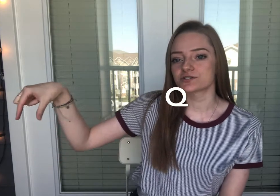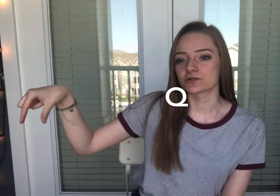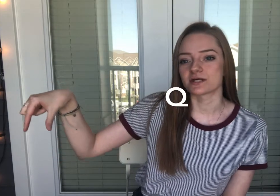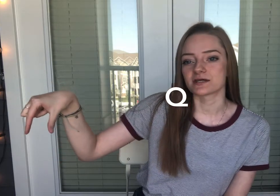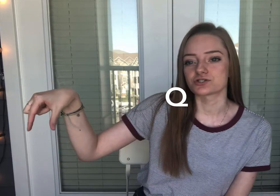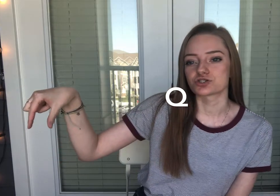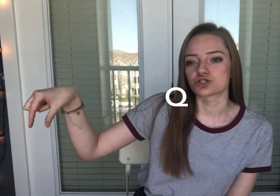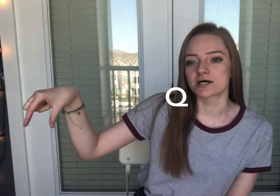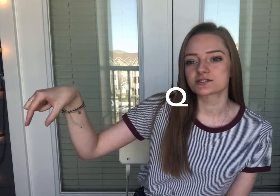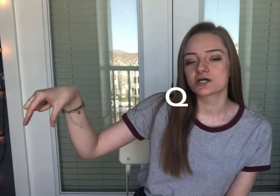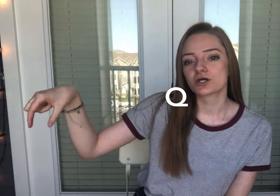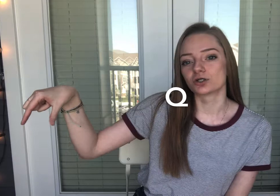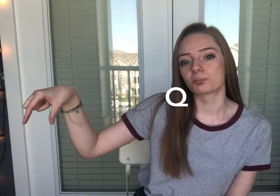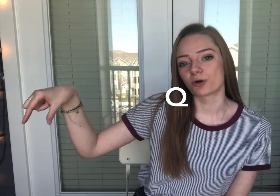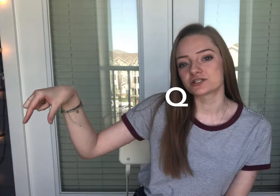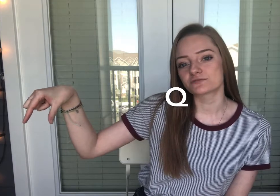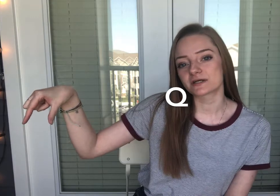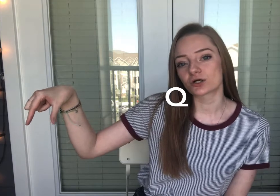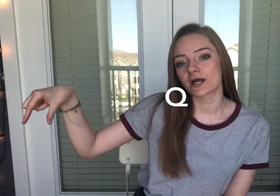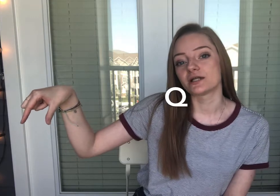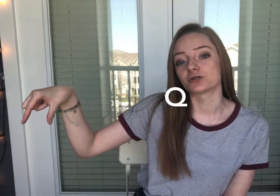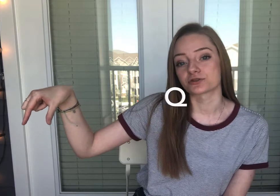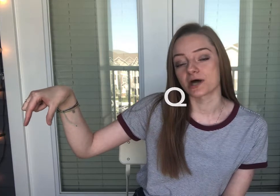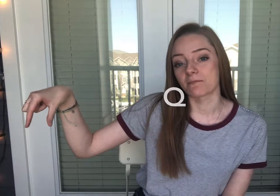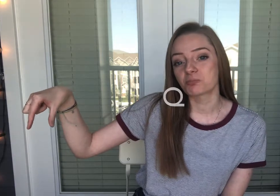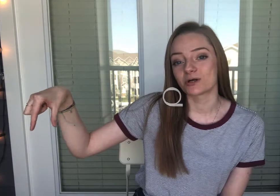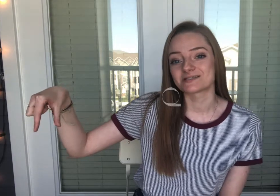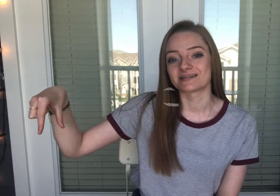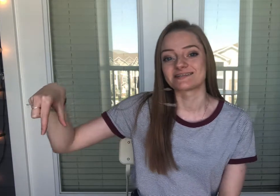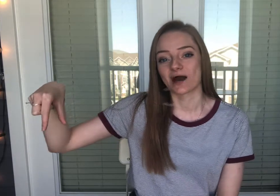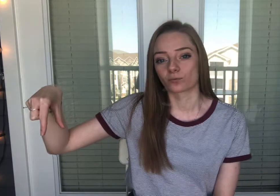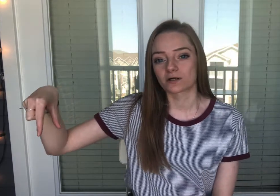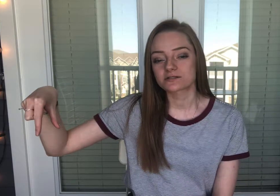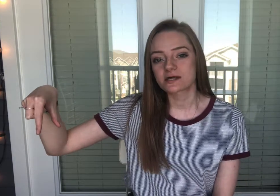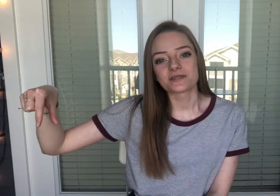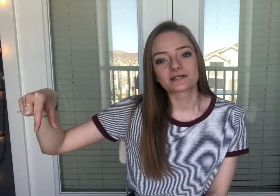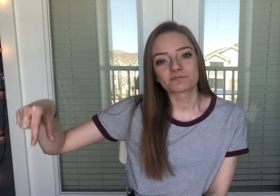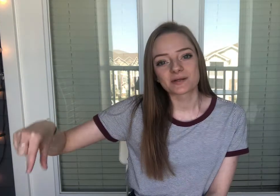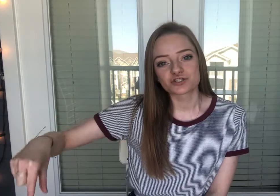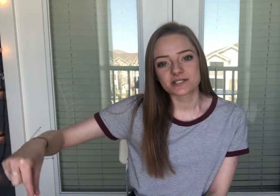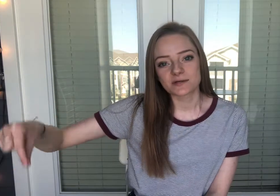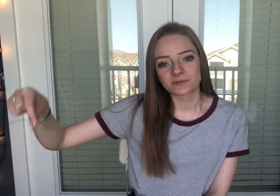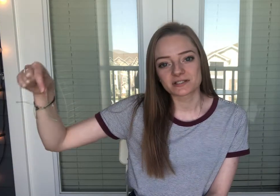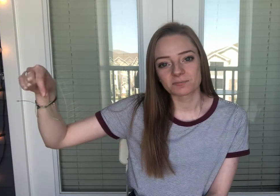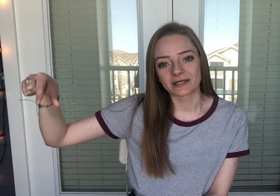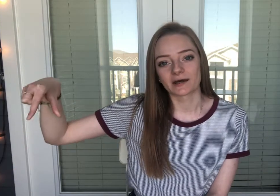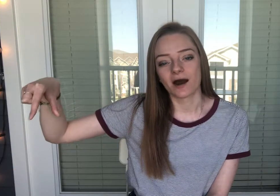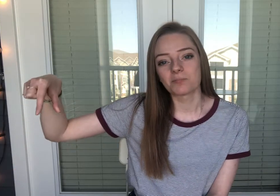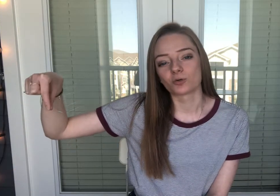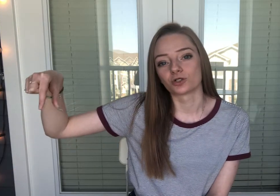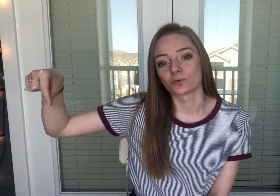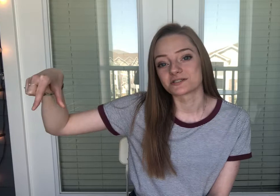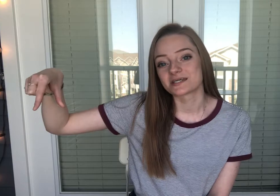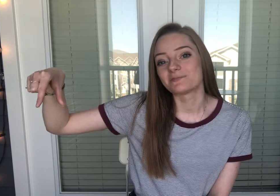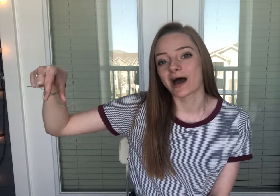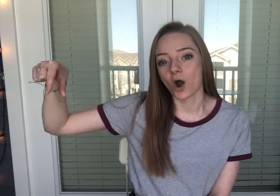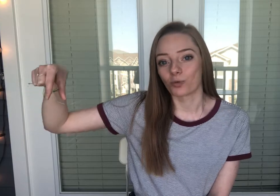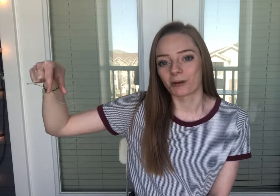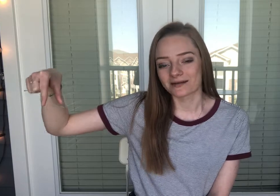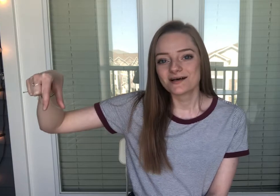that it's just your pointer finger and your thumb pointing downwards. Think of pinching something to pick it up, only you're going to keep that open. So